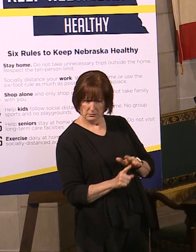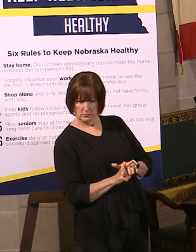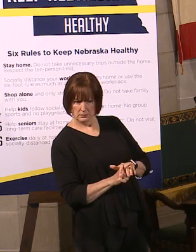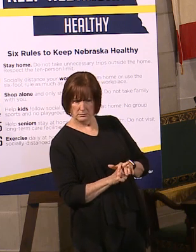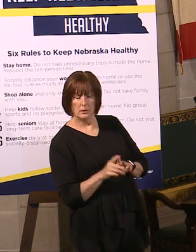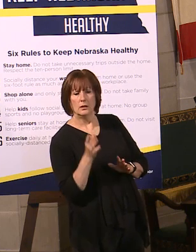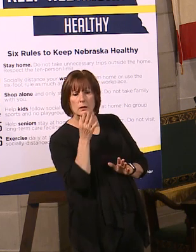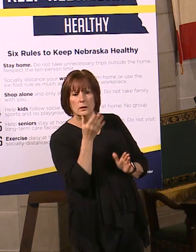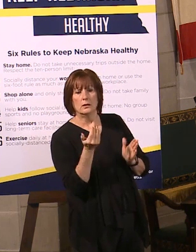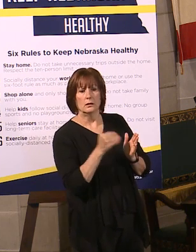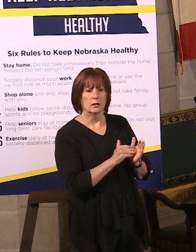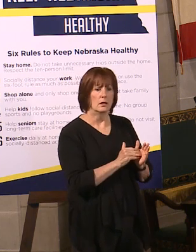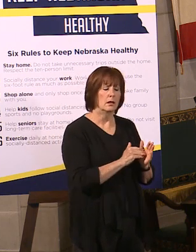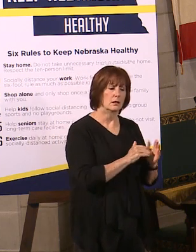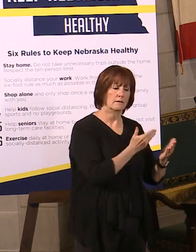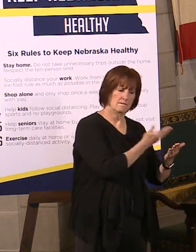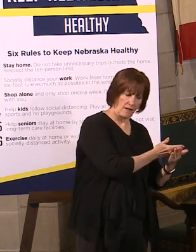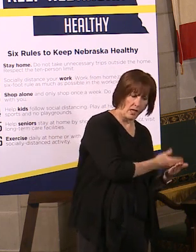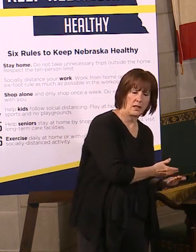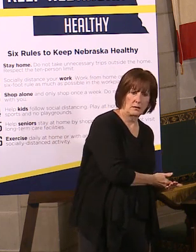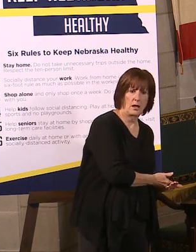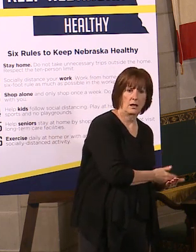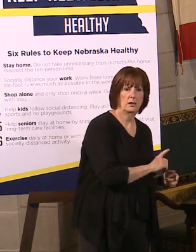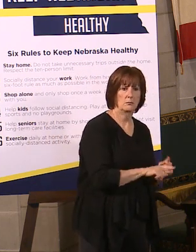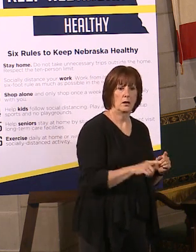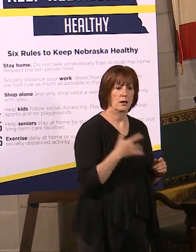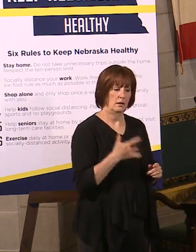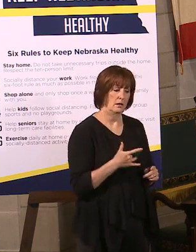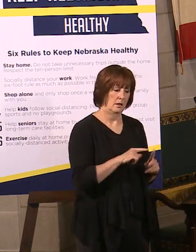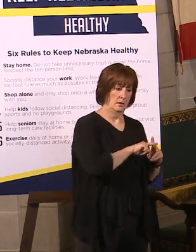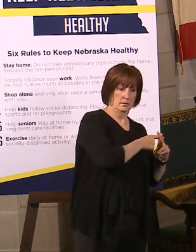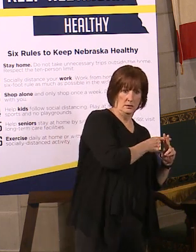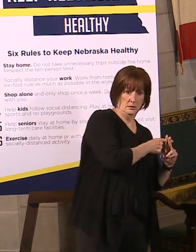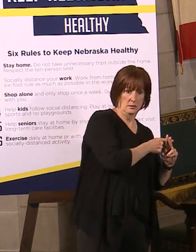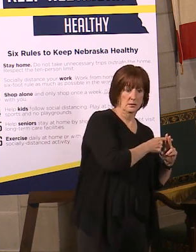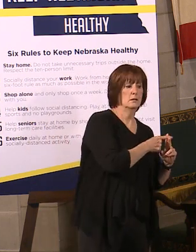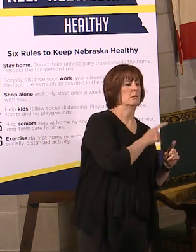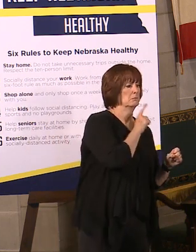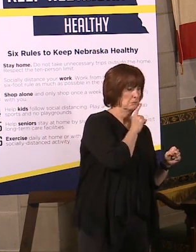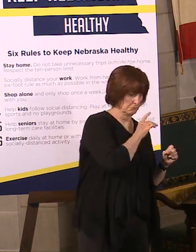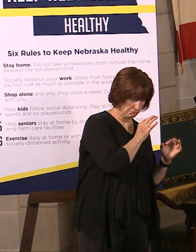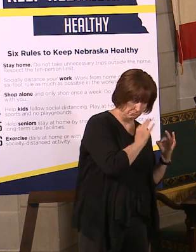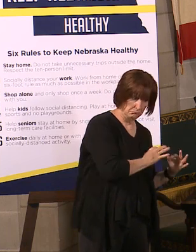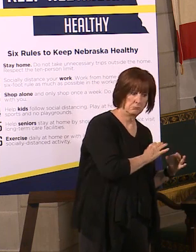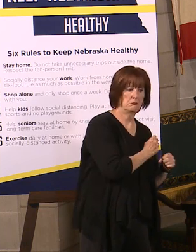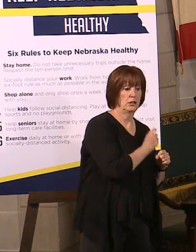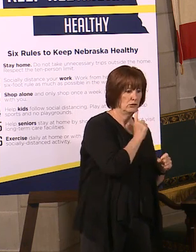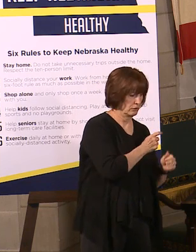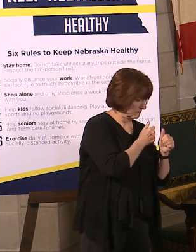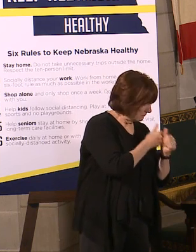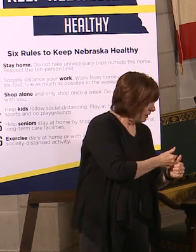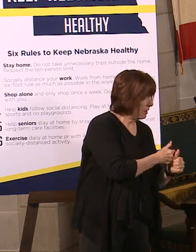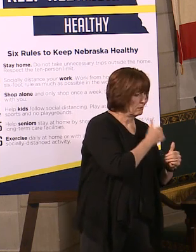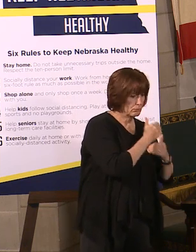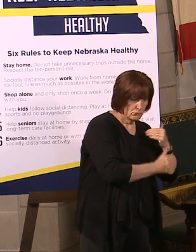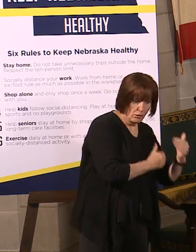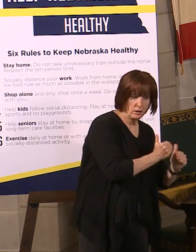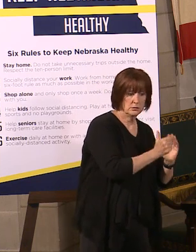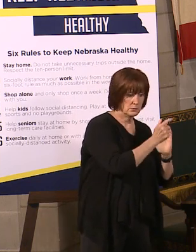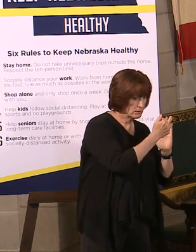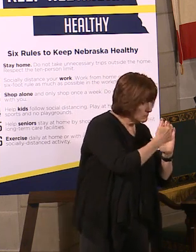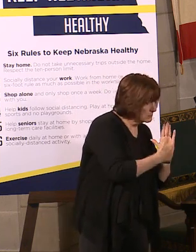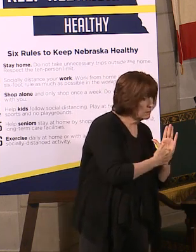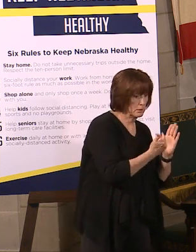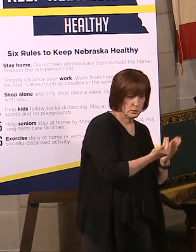we'll revisit that. But the validation process is up front, so that assures us as we follow our processes and protocols with that new lab